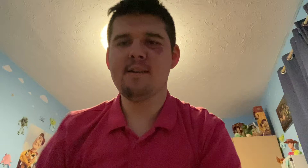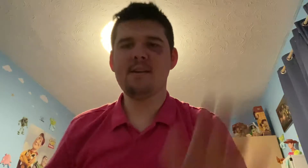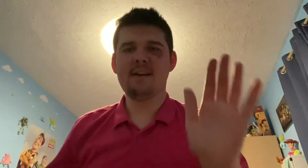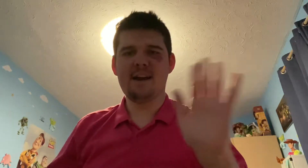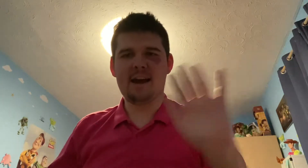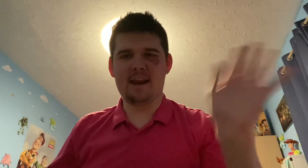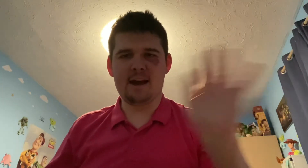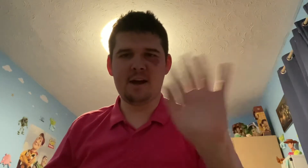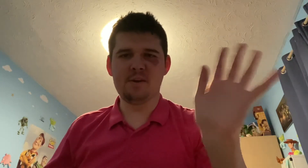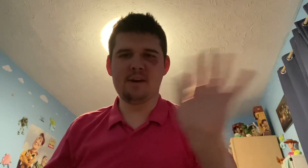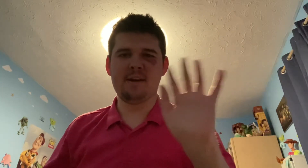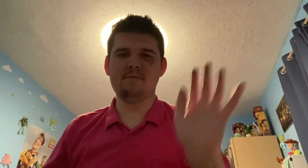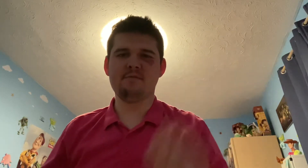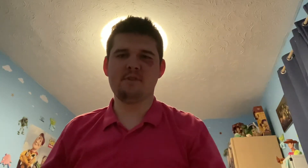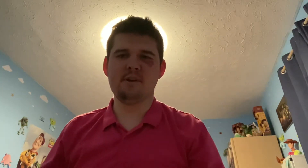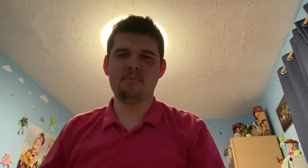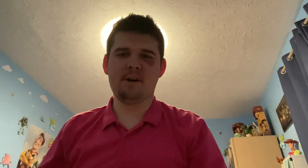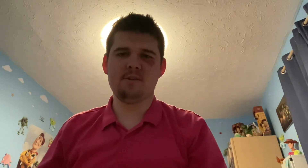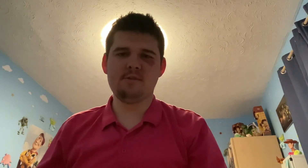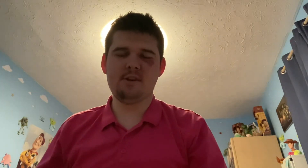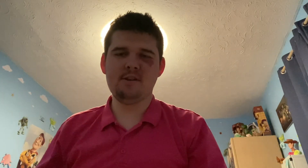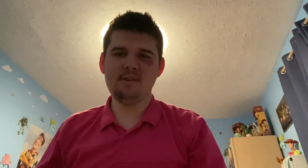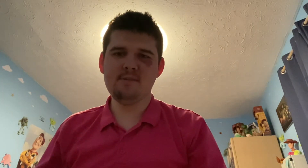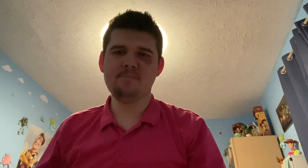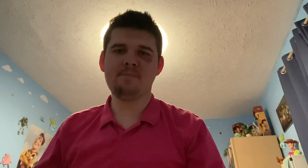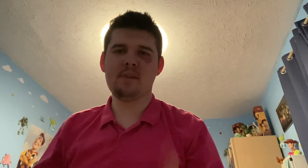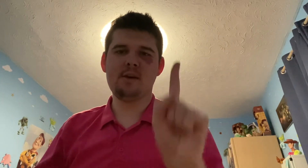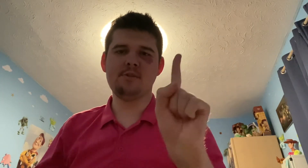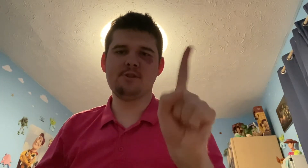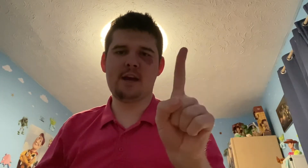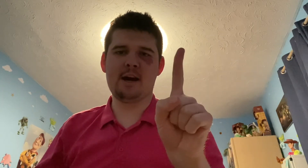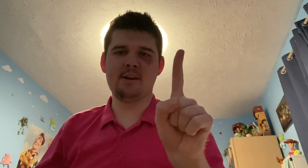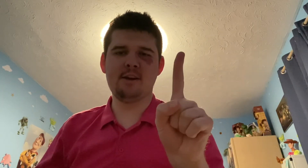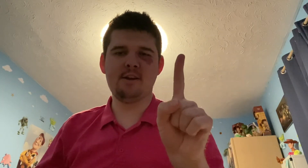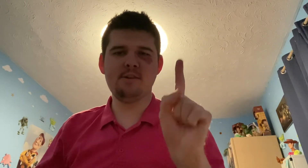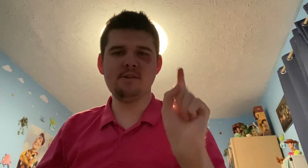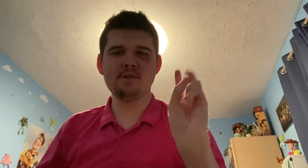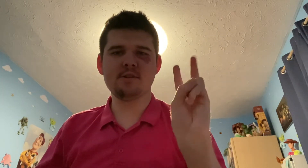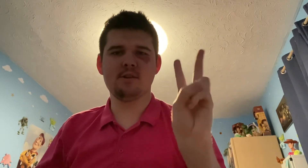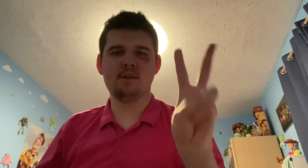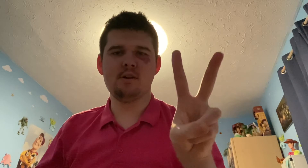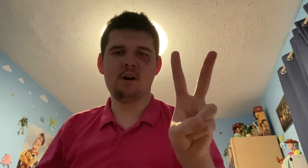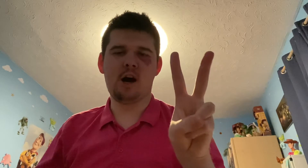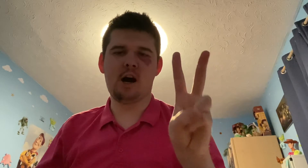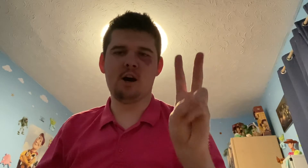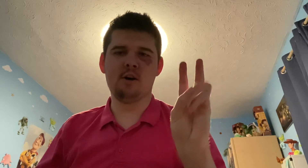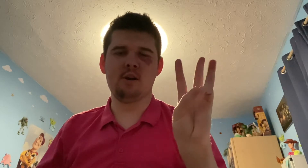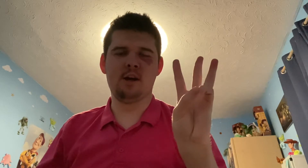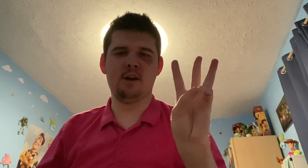Hello everybody, Janice, Holly,